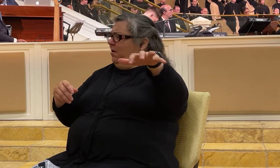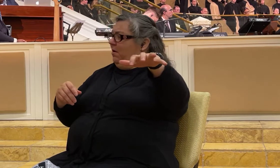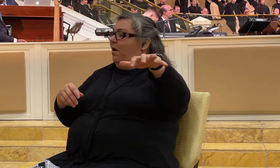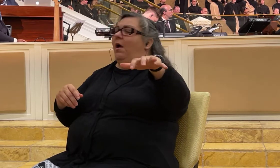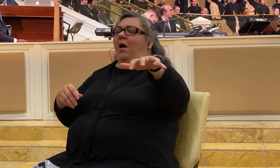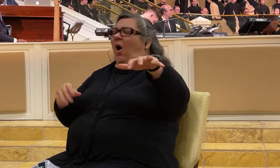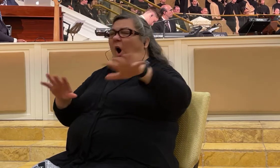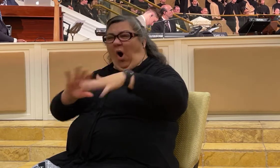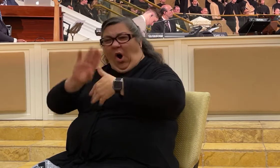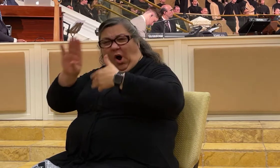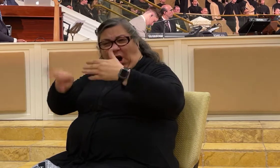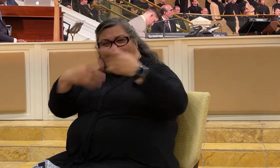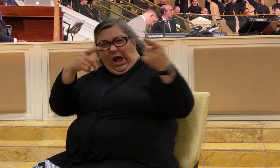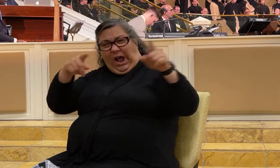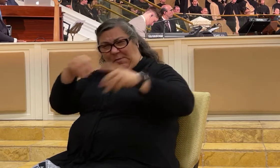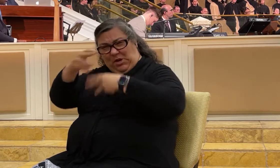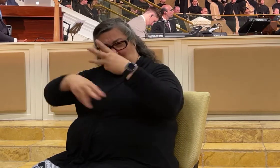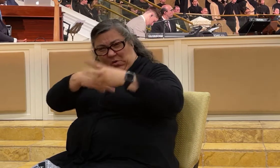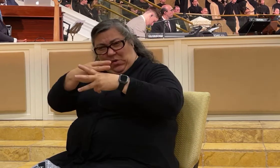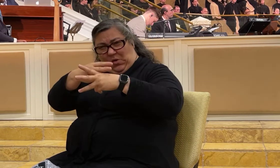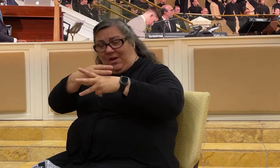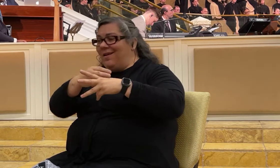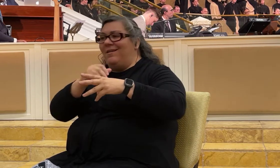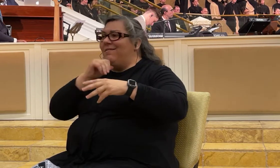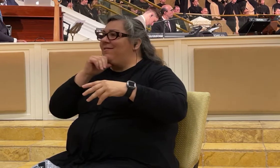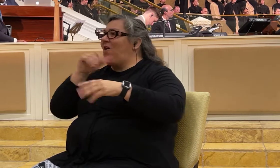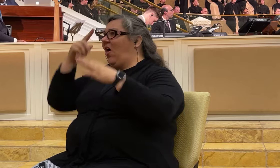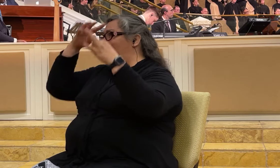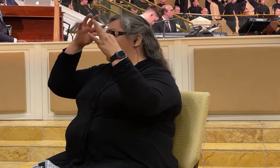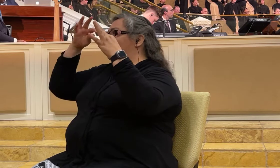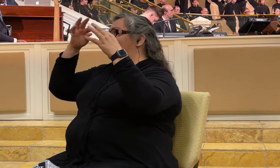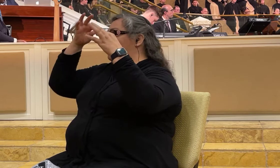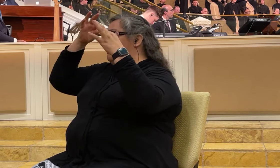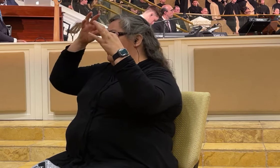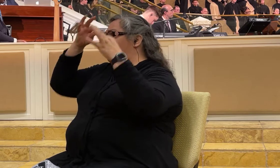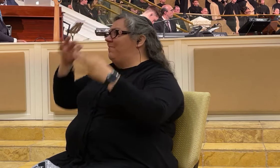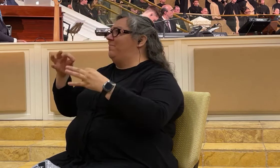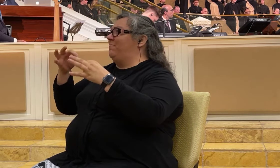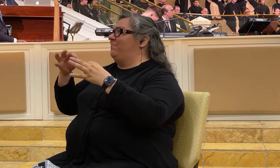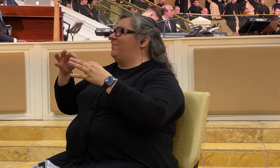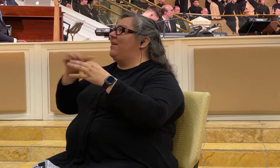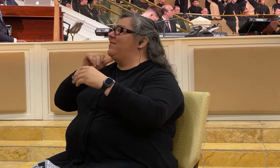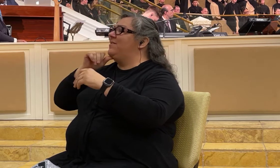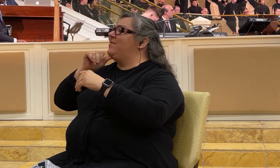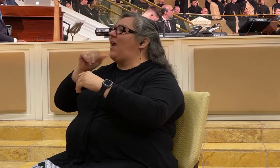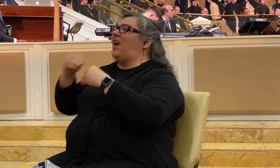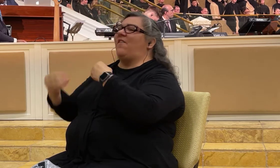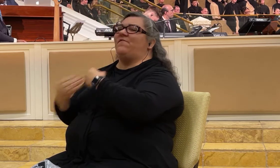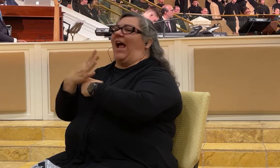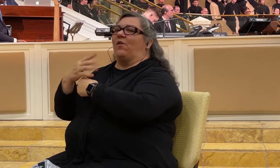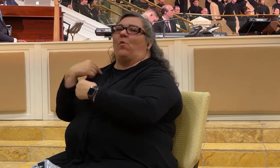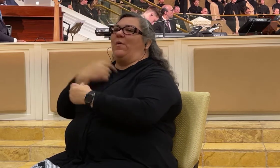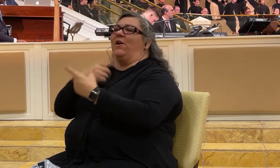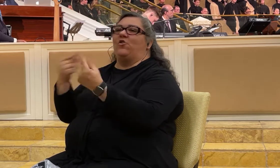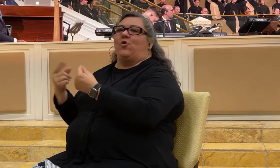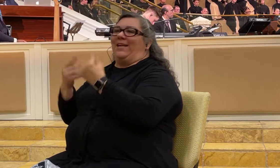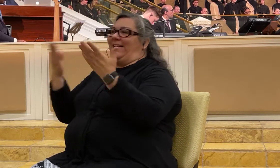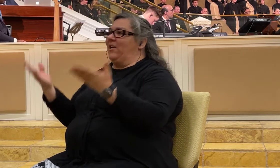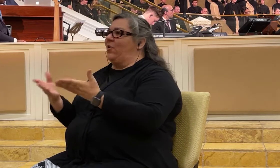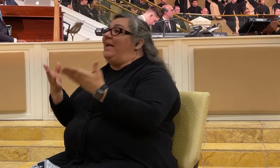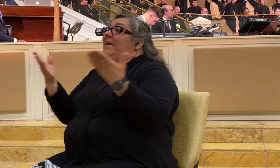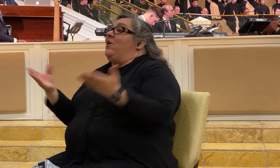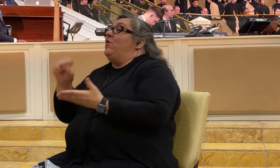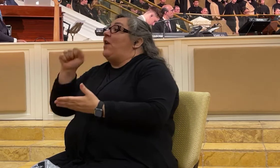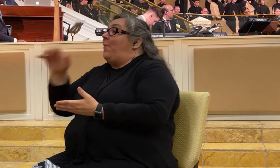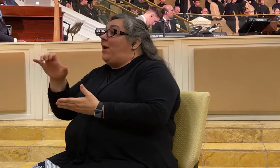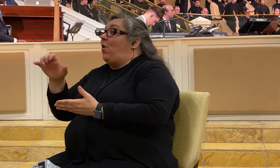I'm doing. All of that doesn't determine what we're doing. What we're doing is we're committed to Sacramento. We're